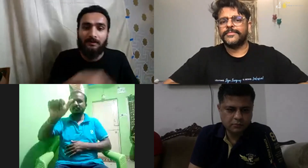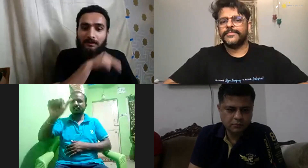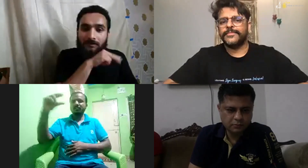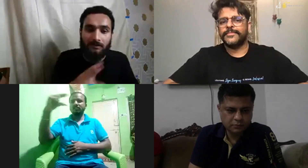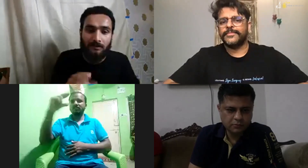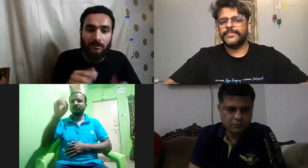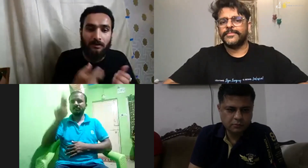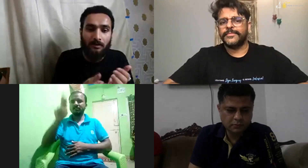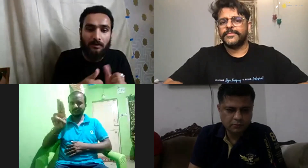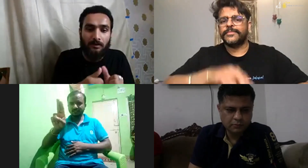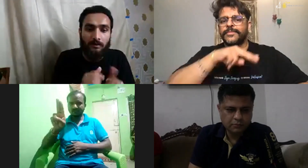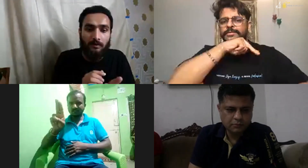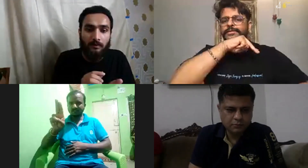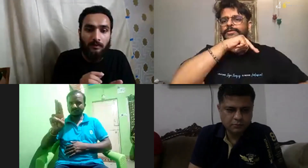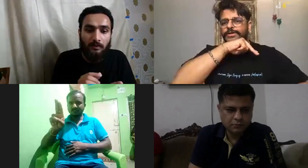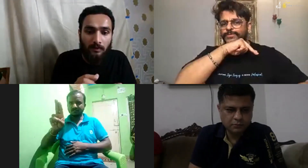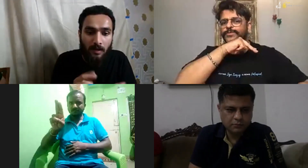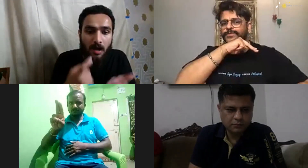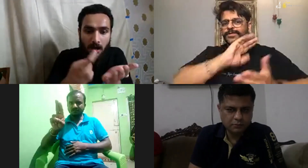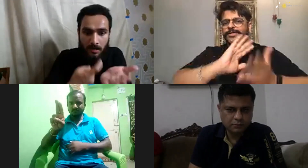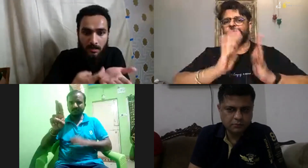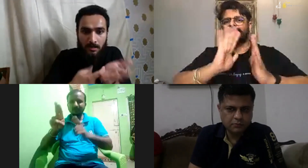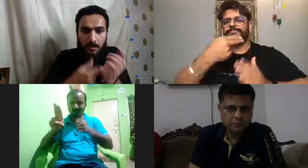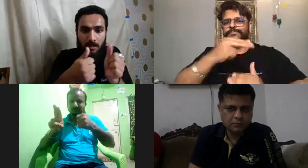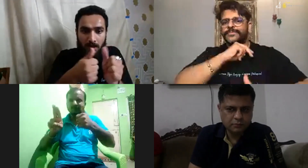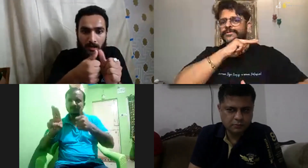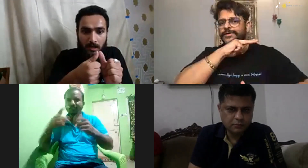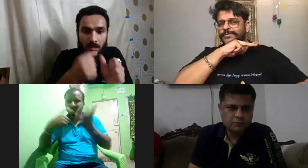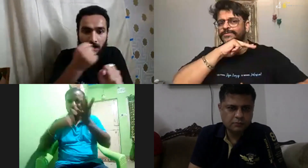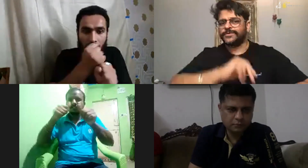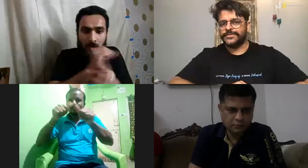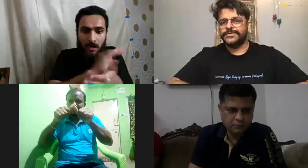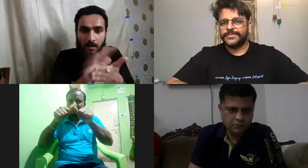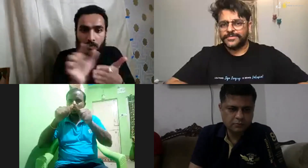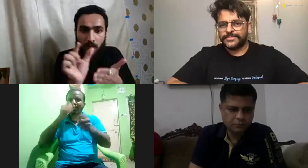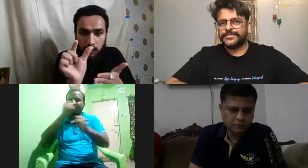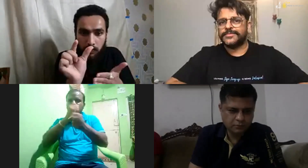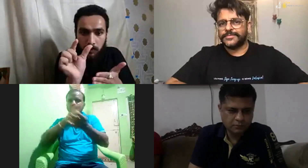R, and on the chin Raghu. That's my sign